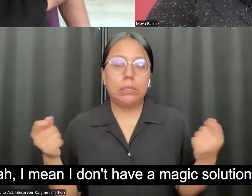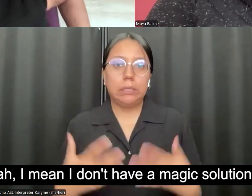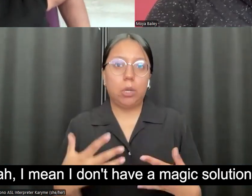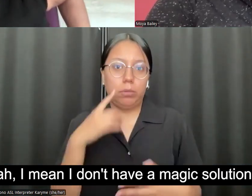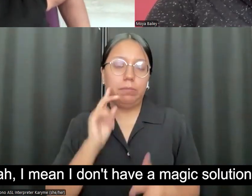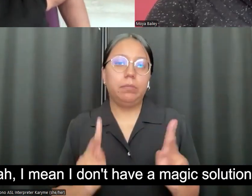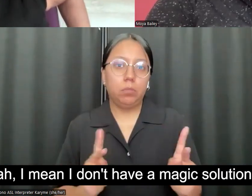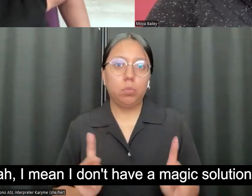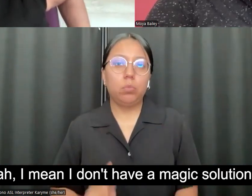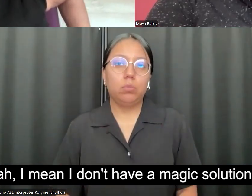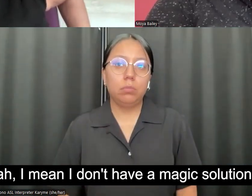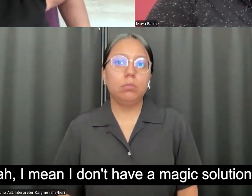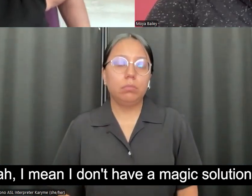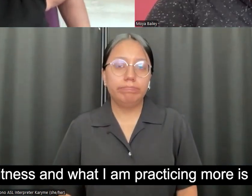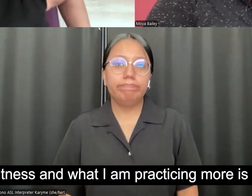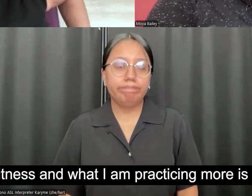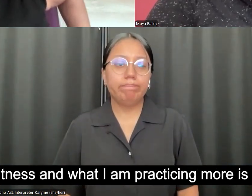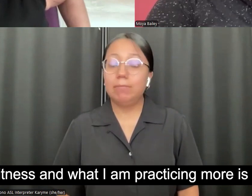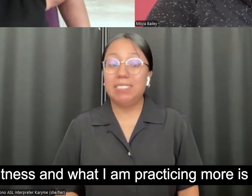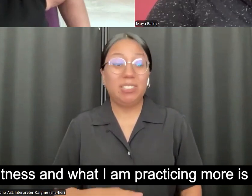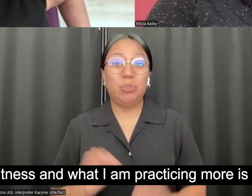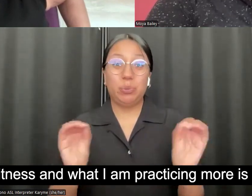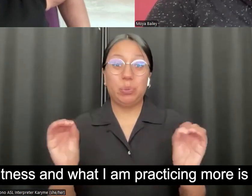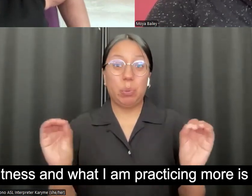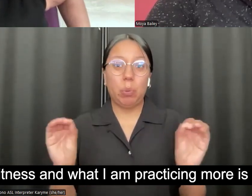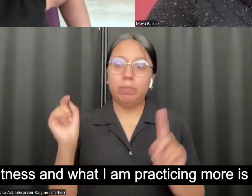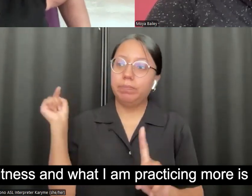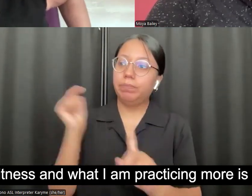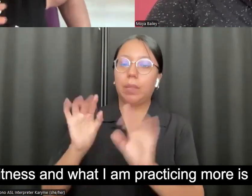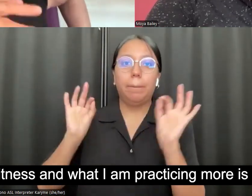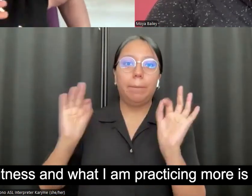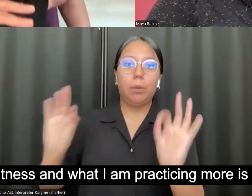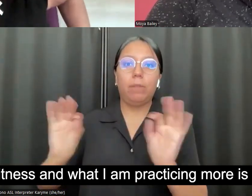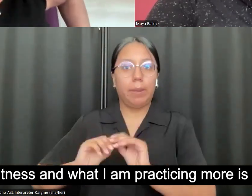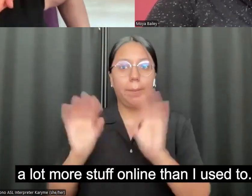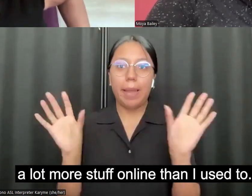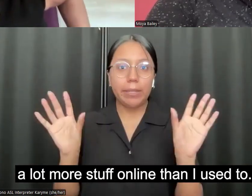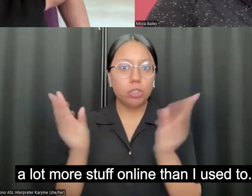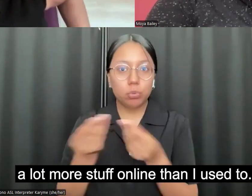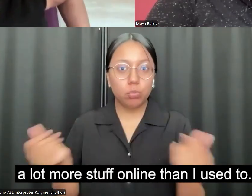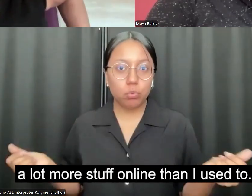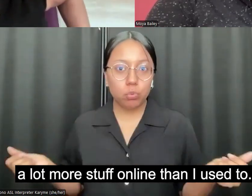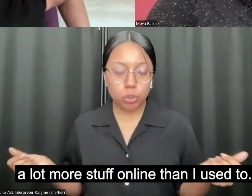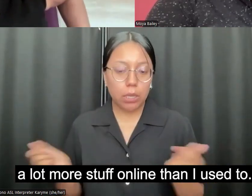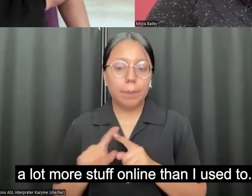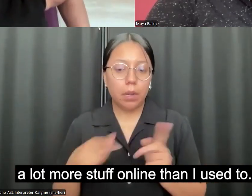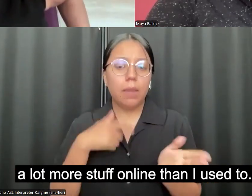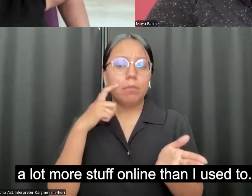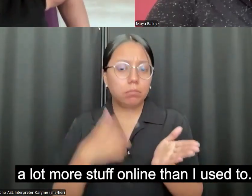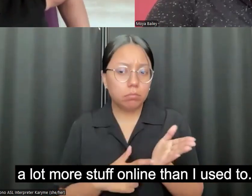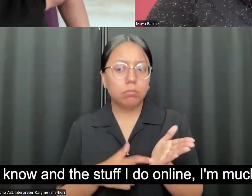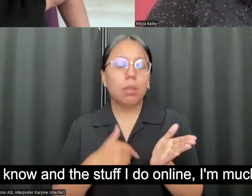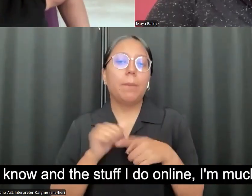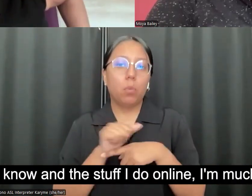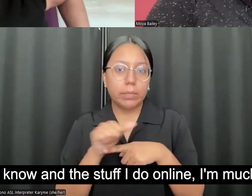so, yeah, I mean, I don't have a magic solution, but what I do witness and what I am practicing more is I'm doing a lot more